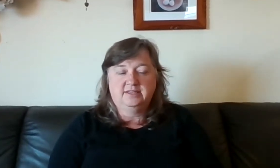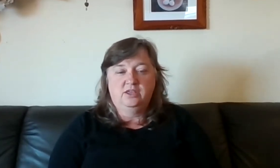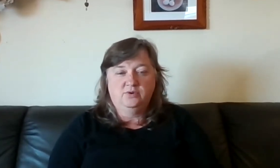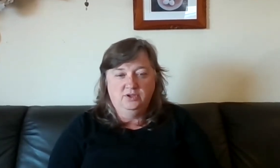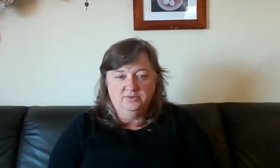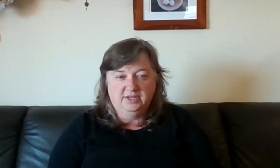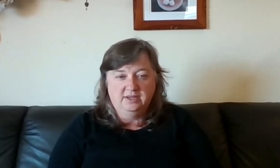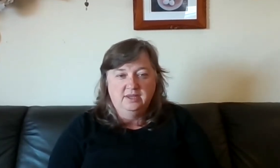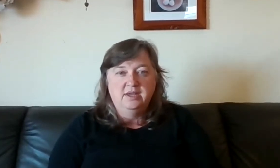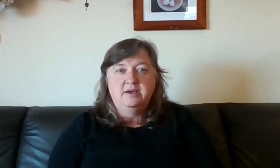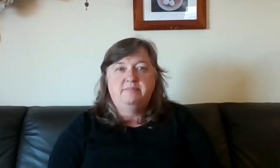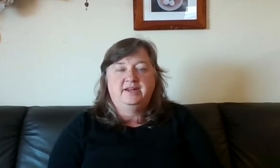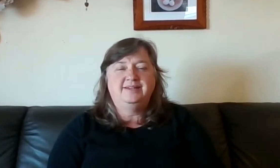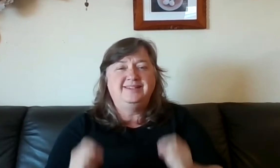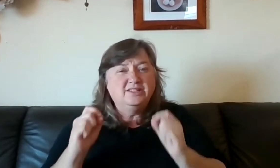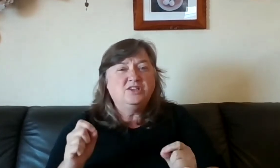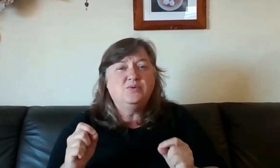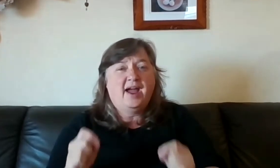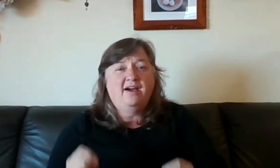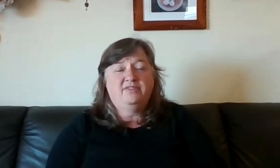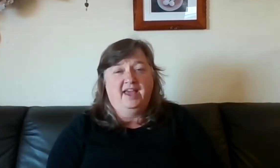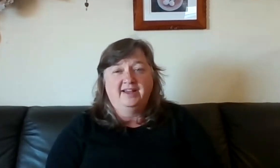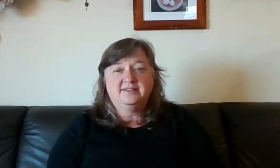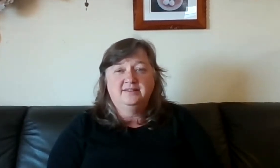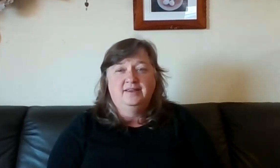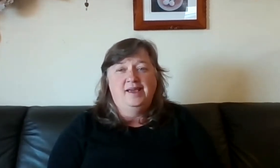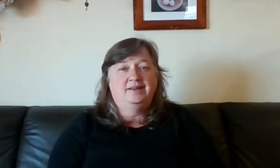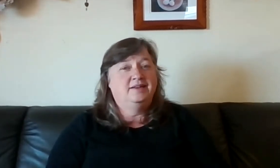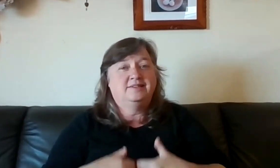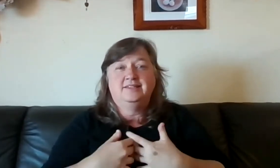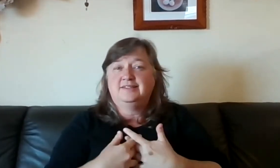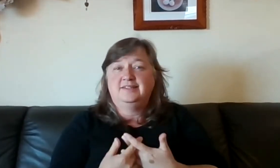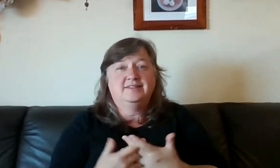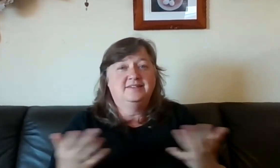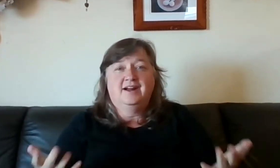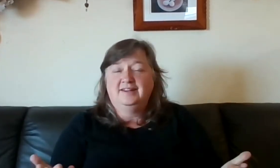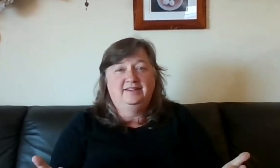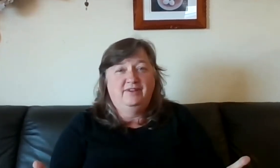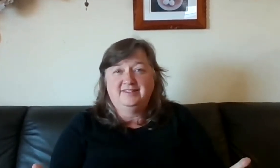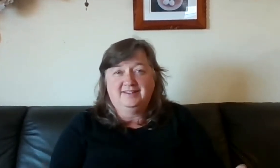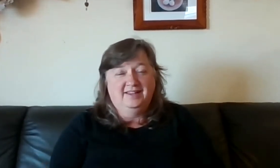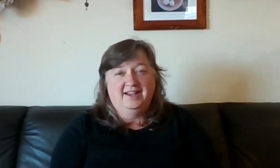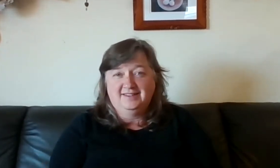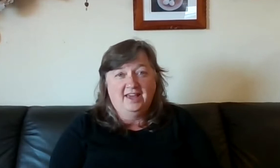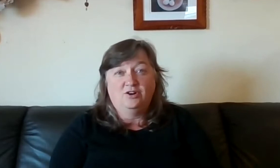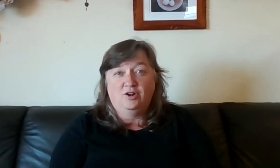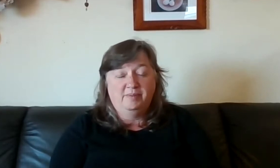you are using. But until you have that, and since this is not an advanced class at all by